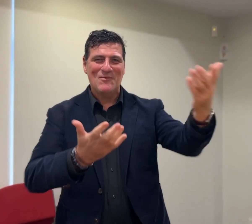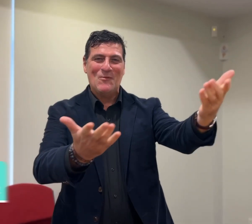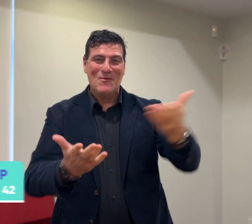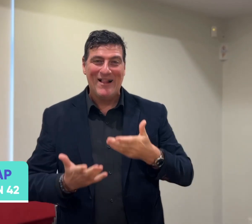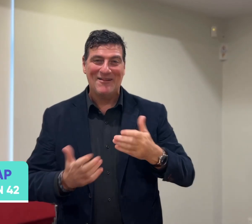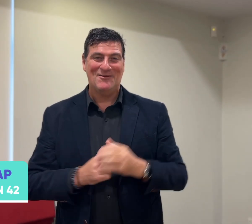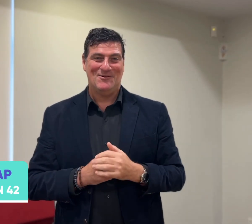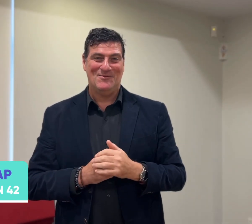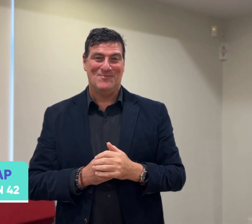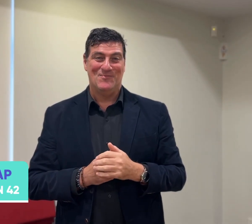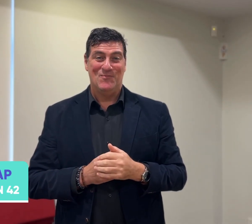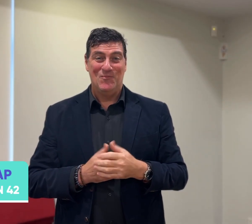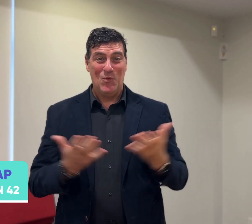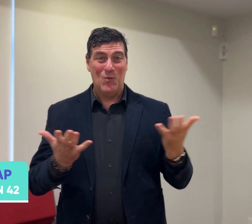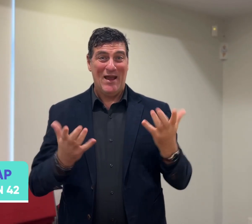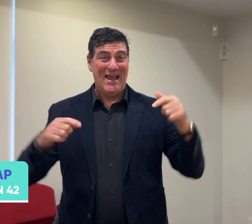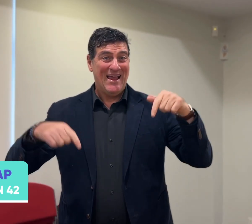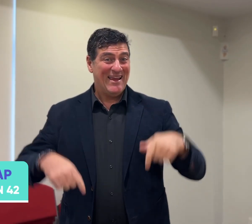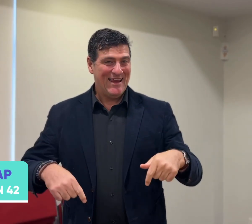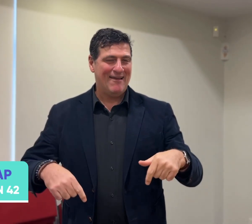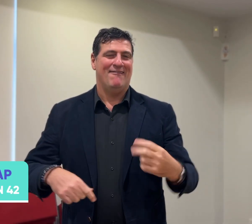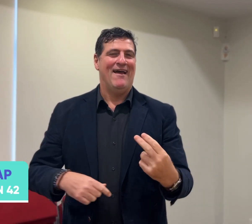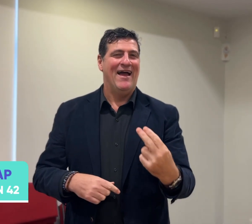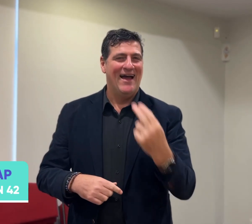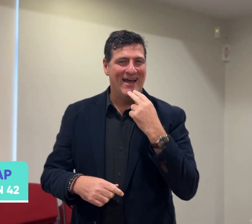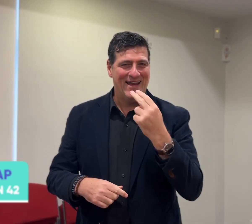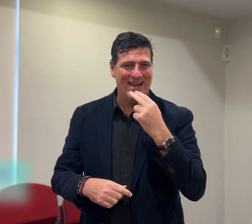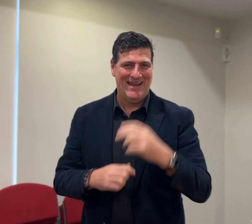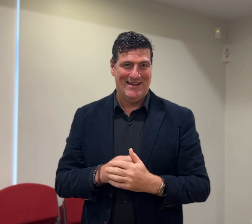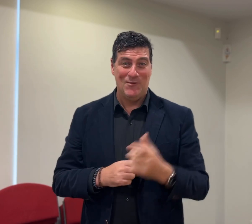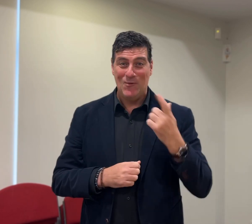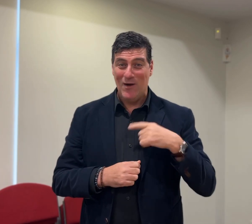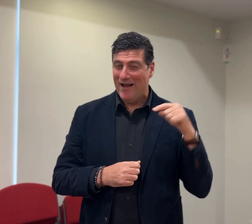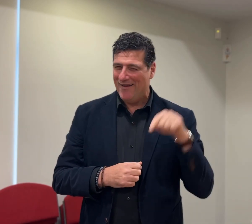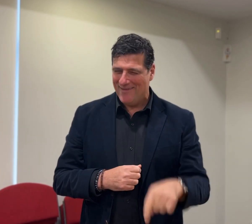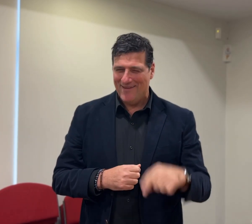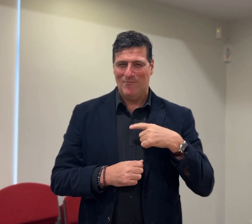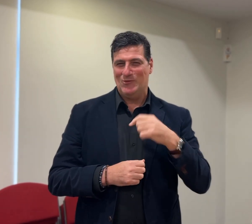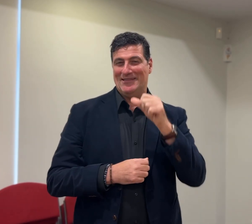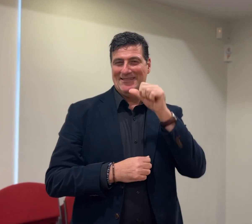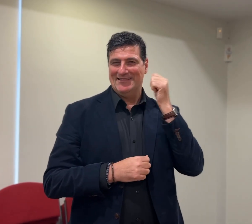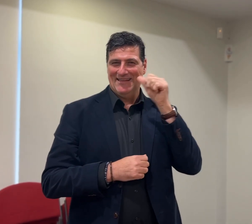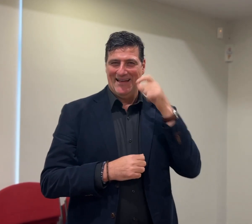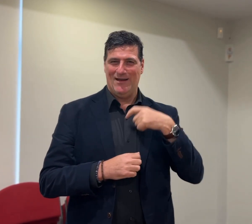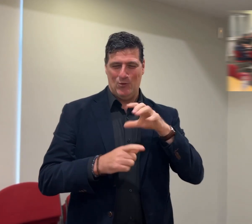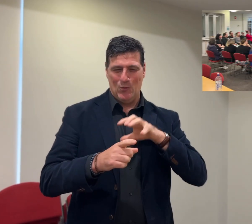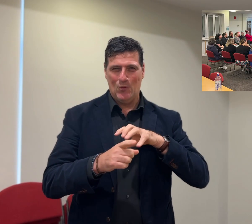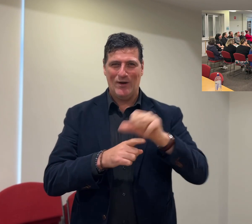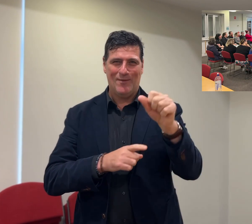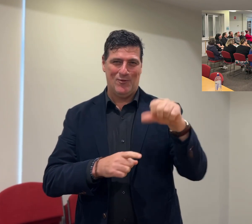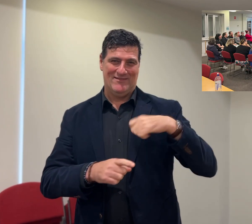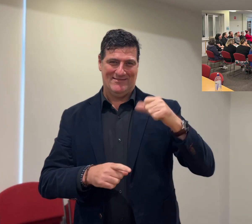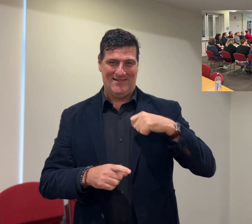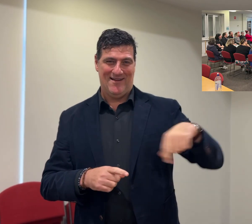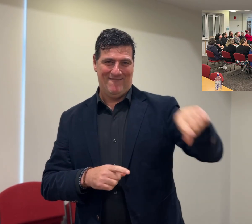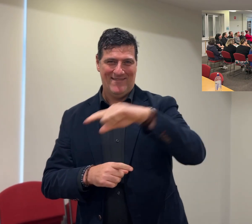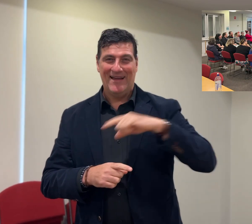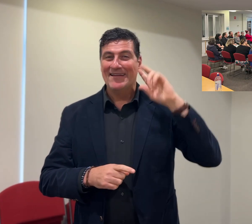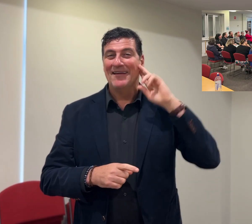Hello and welcome. We are currently in Adelaide, and the reason why we're here is yesterday we caught